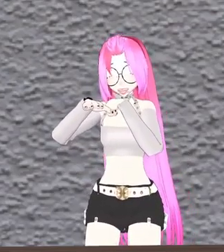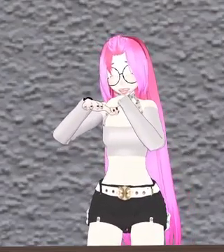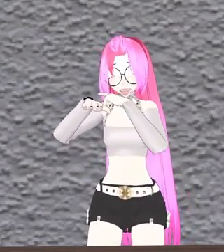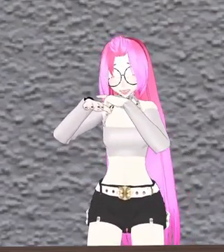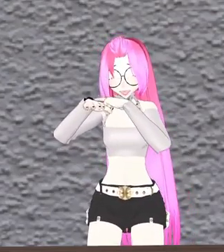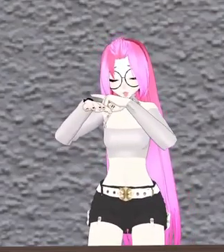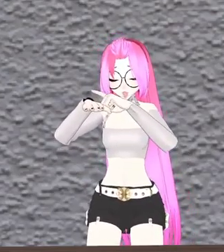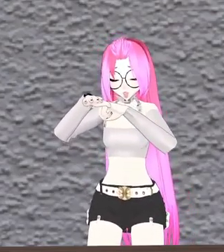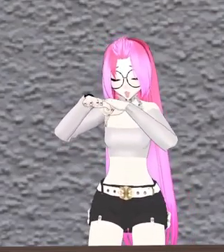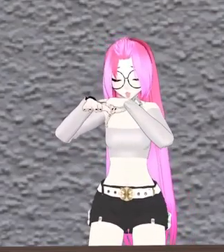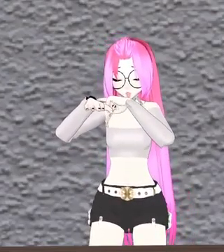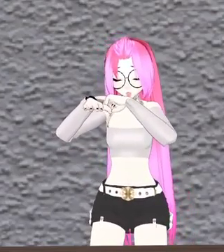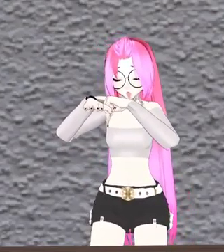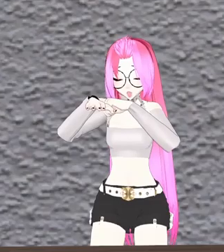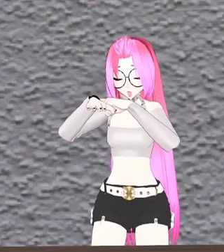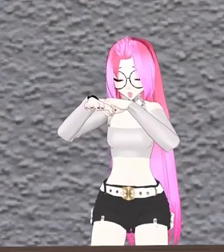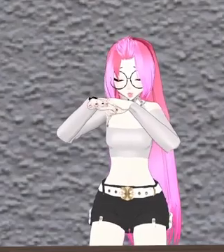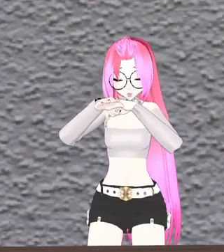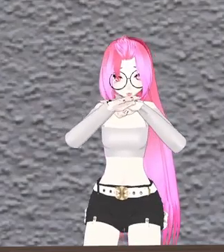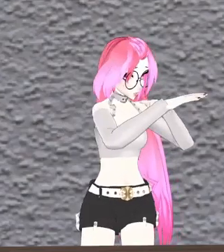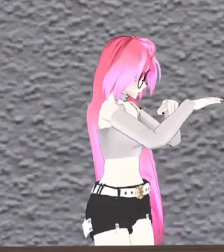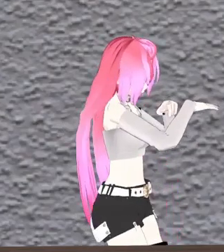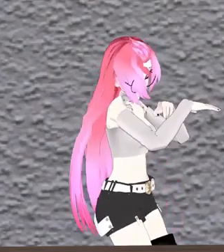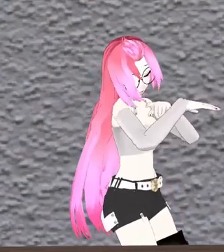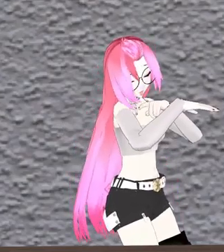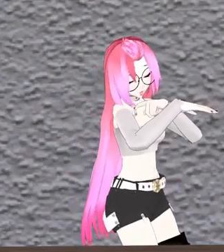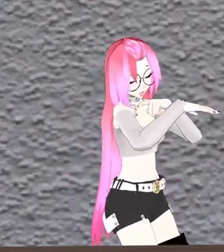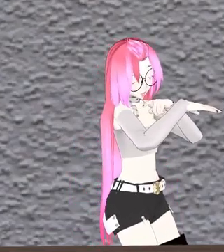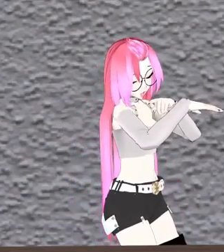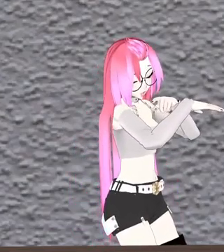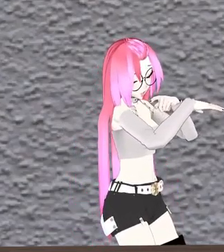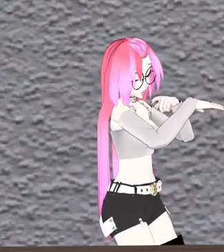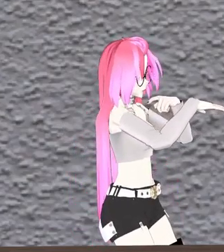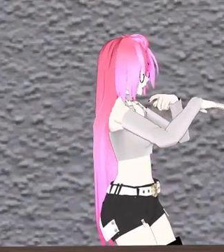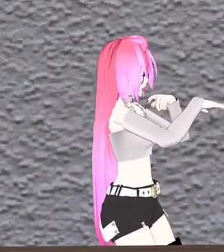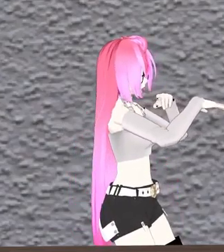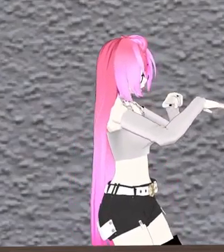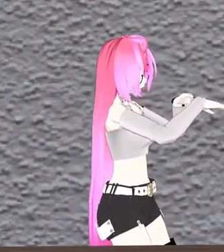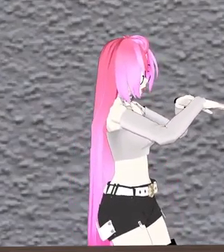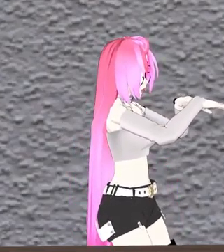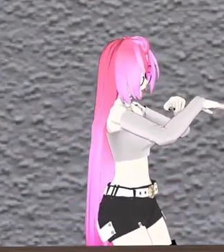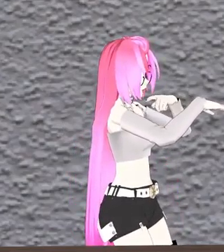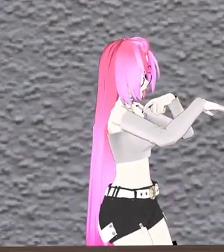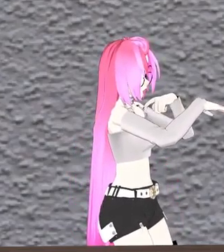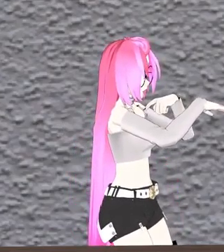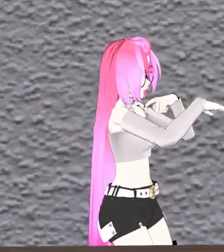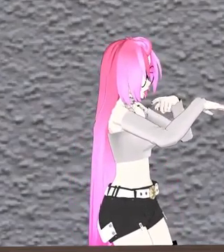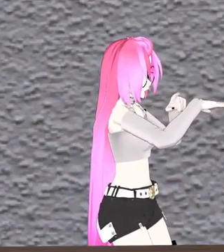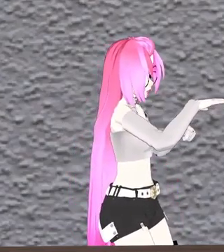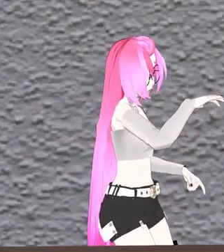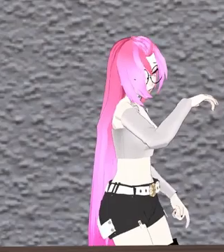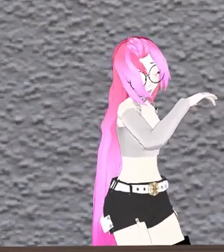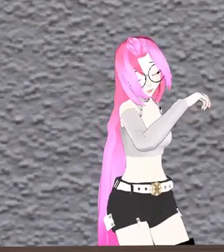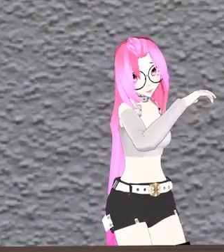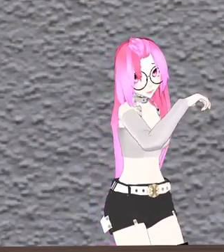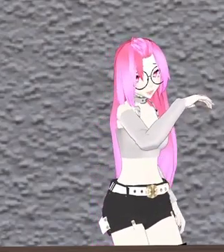starting perpendicular to your... I'll show you from the angle here. You're going to start perpendicular to your actual shoulder. And